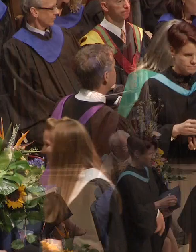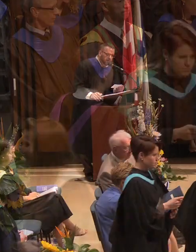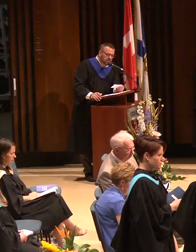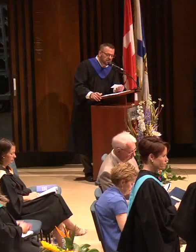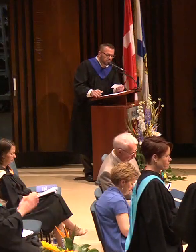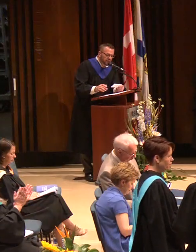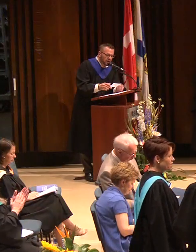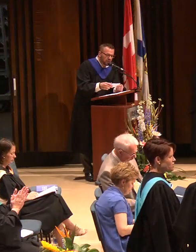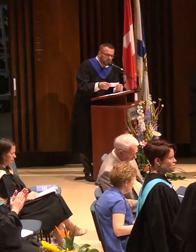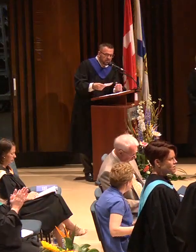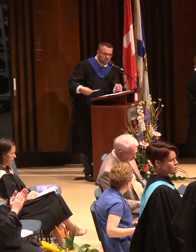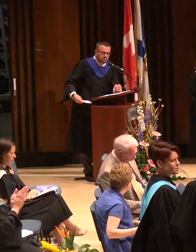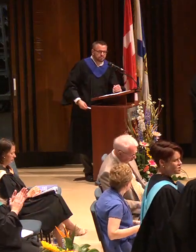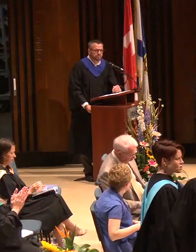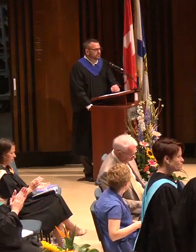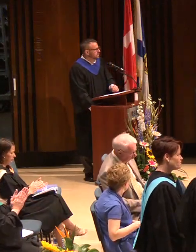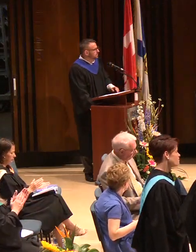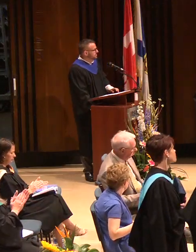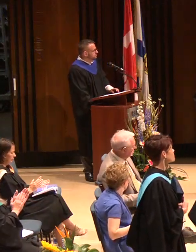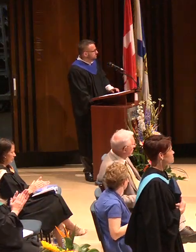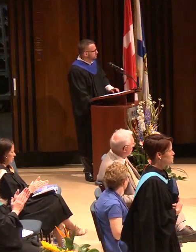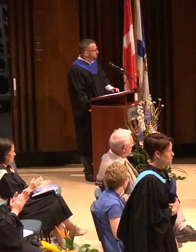Jennifer Karras with honors.